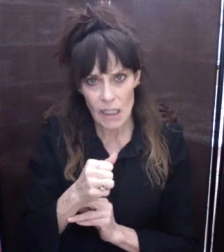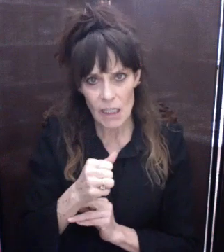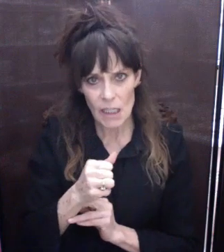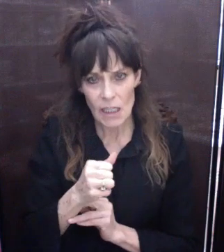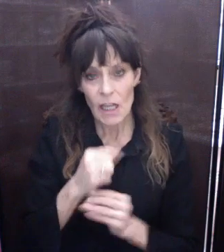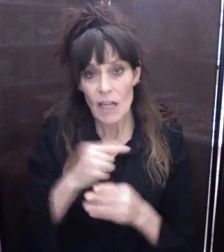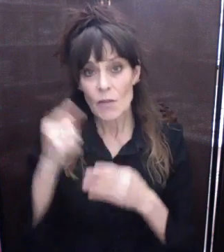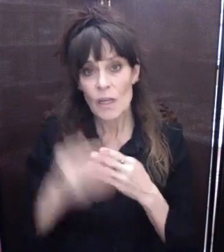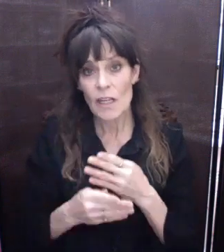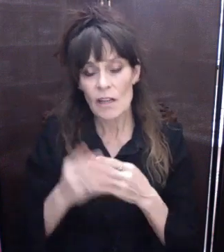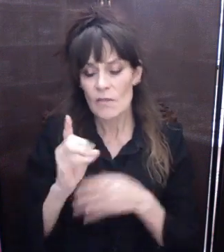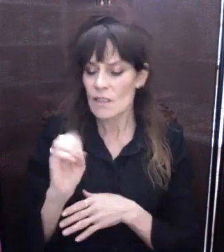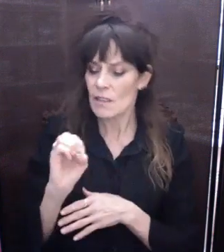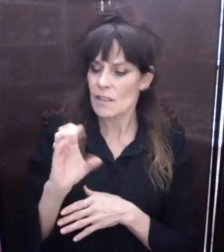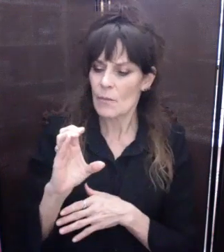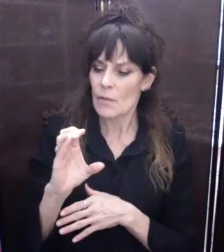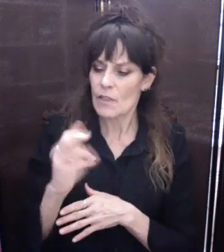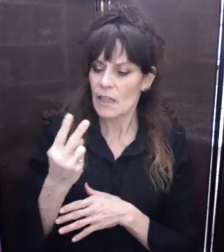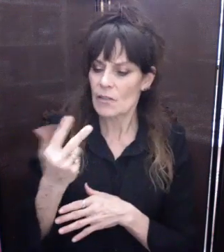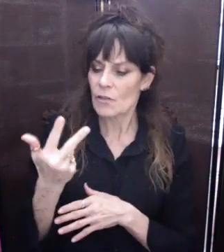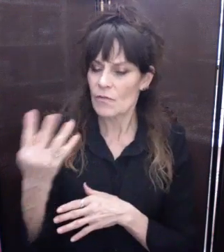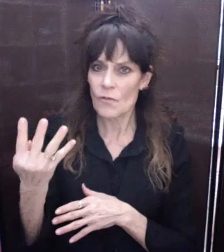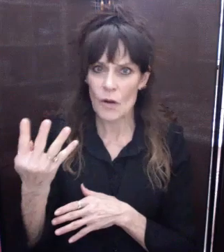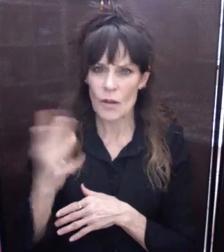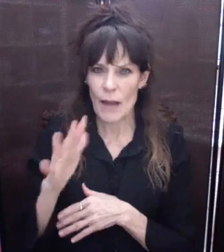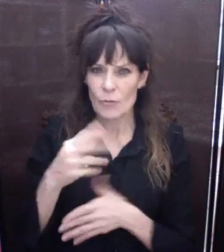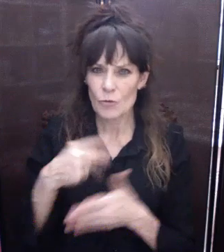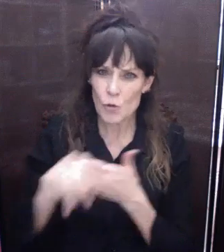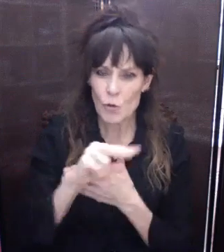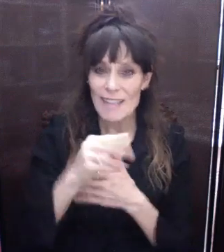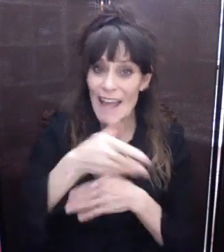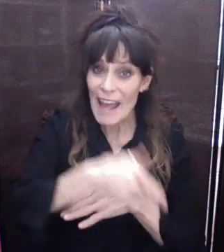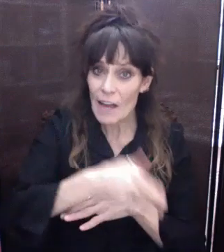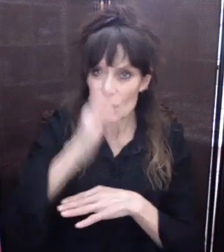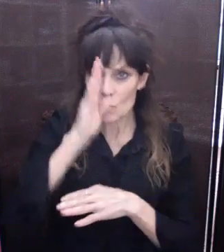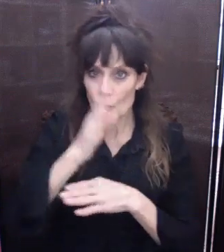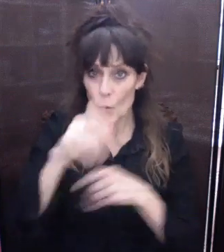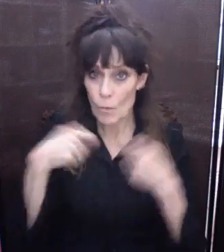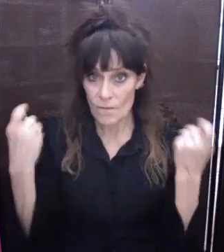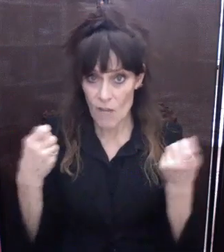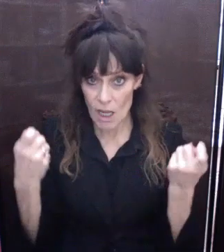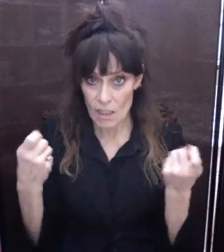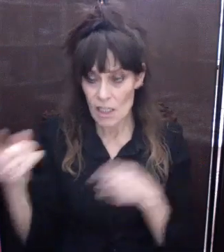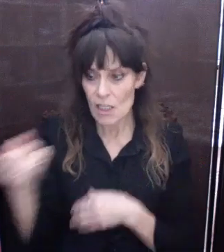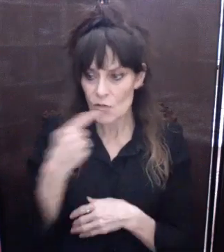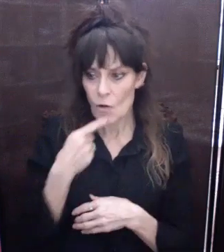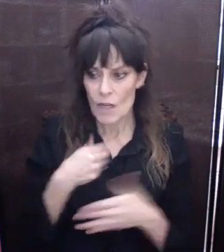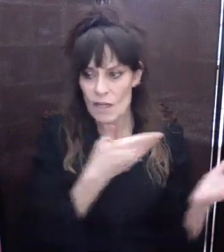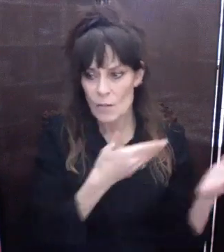of December 2nd, 3rd, and 4th, so about 2 weeks after Soberfest, he told me to bring a toothbrush and a change of underwear